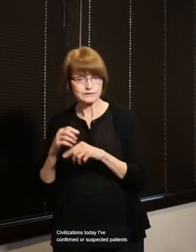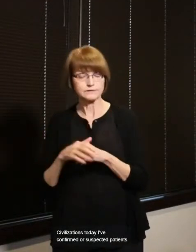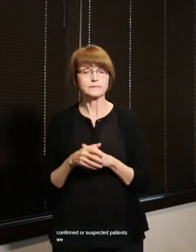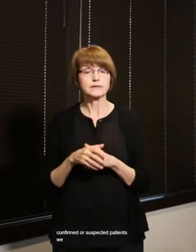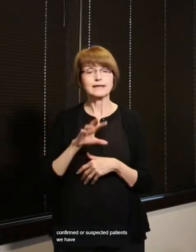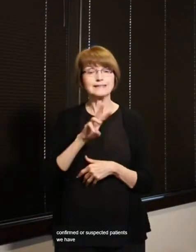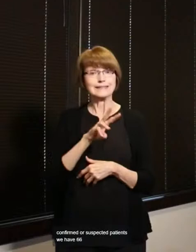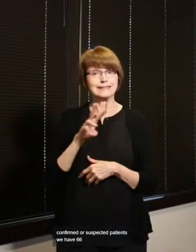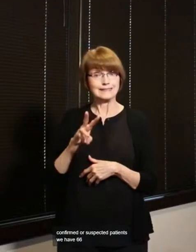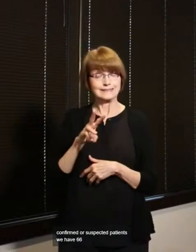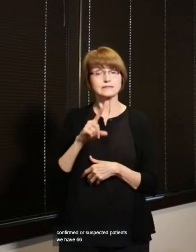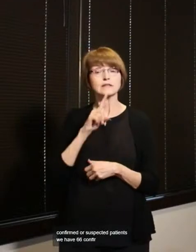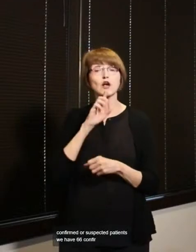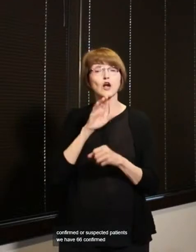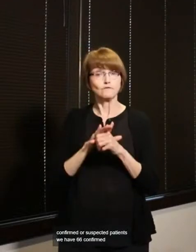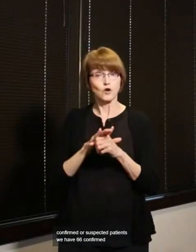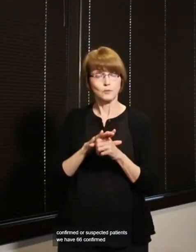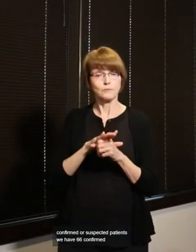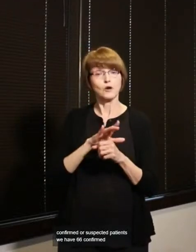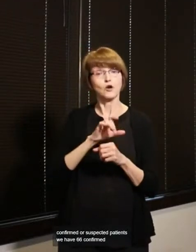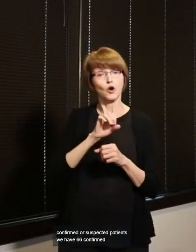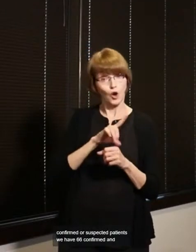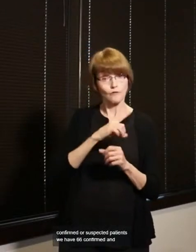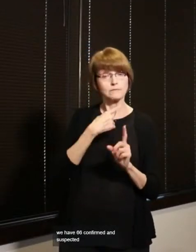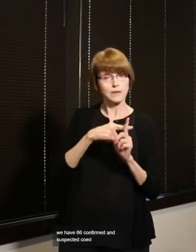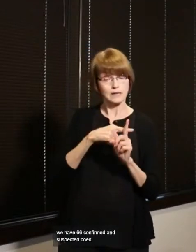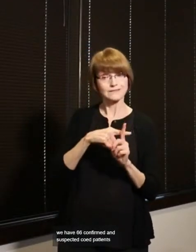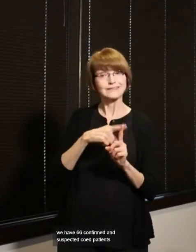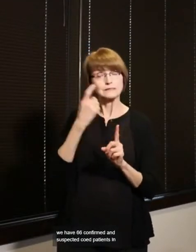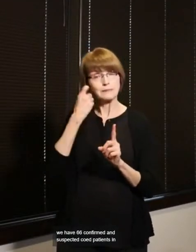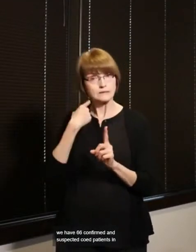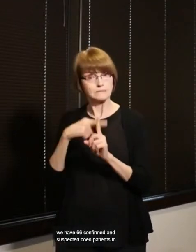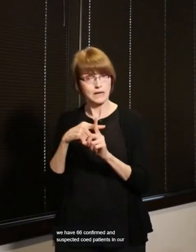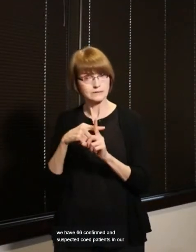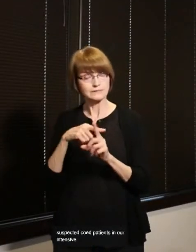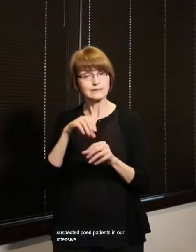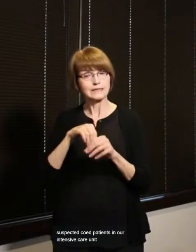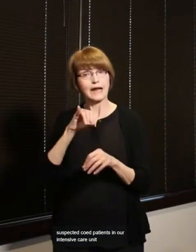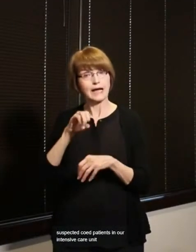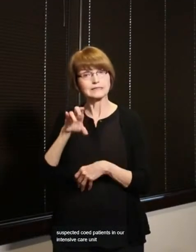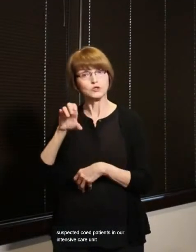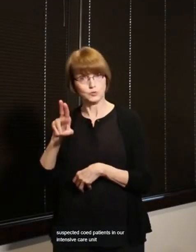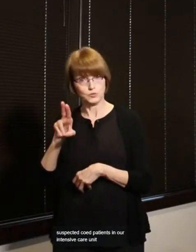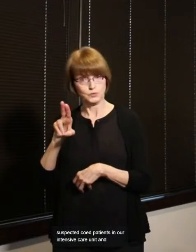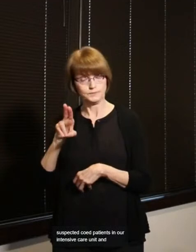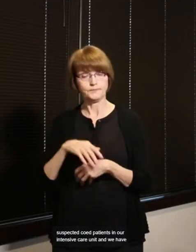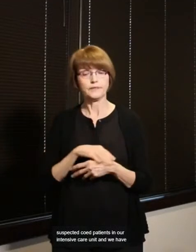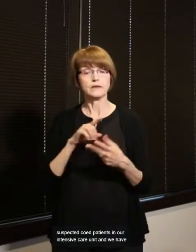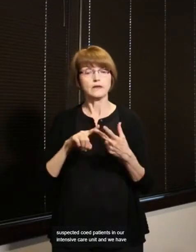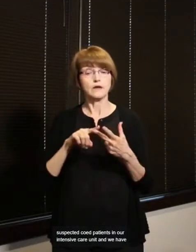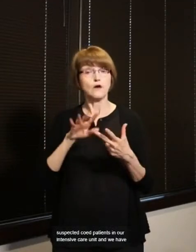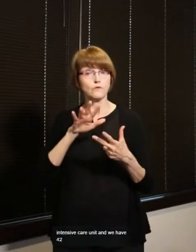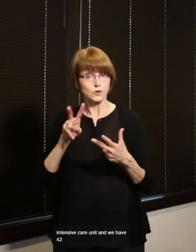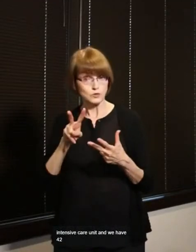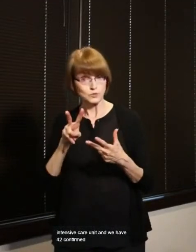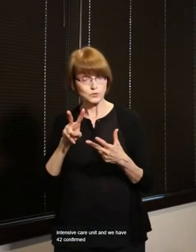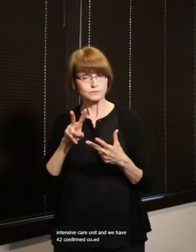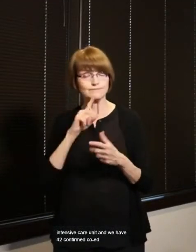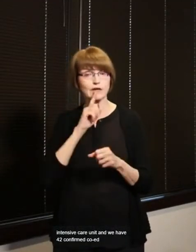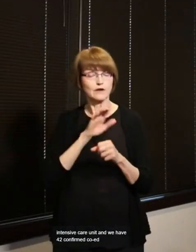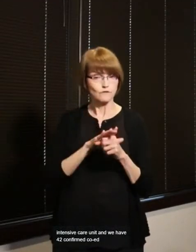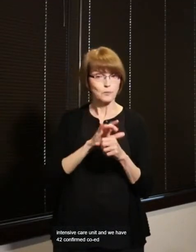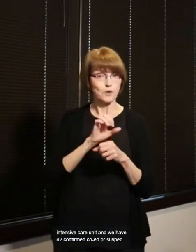66 confirmed COVID and suspected COVID patients in our intensive care unit. And we have 42 confirmed COVID